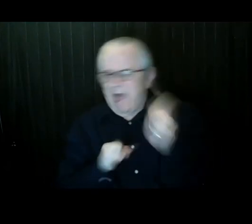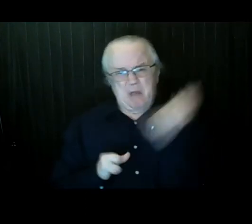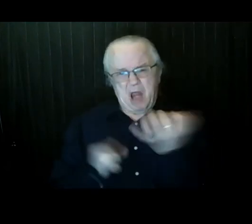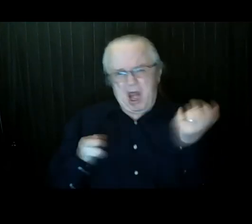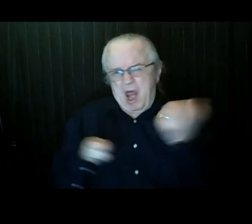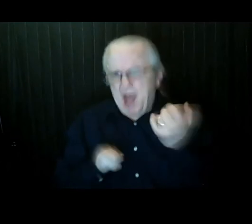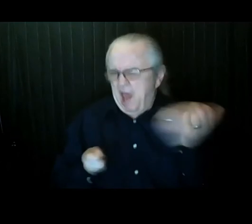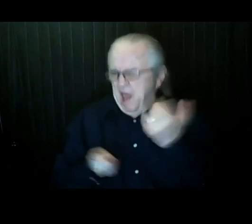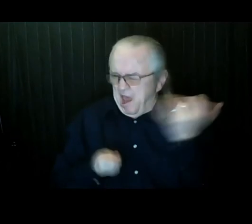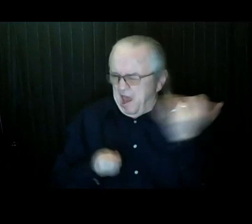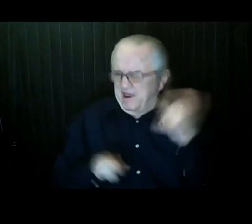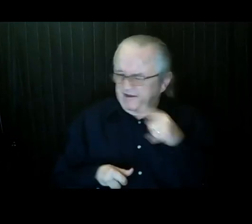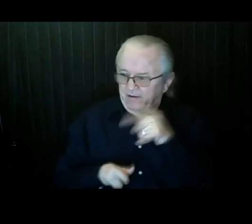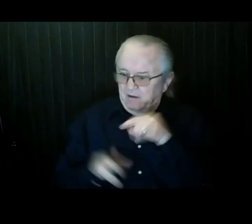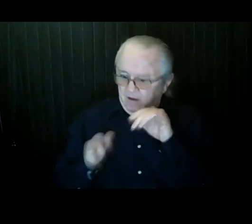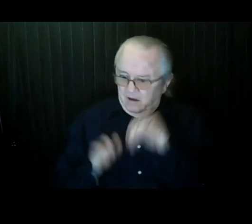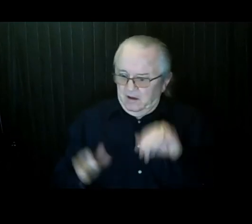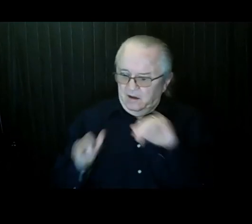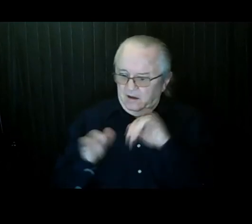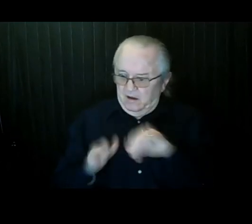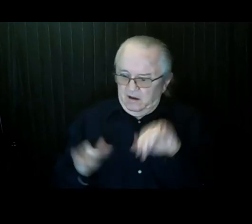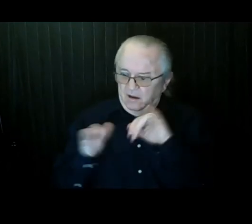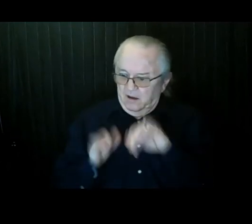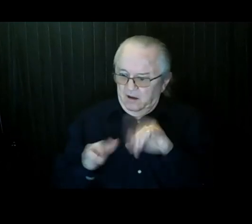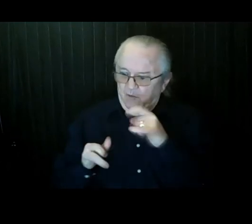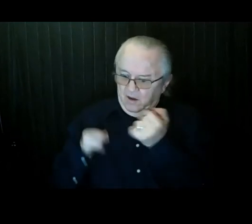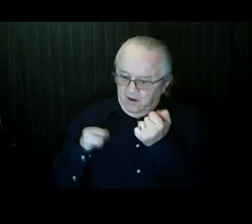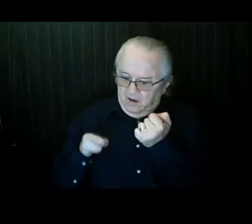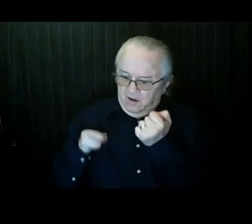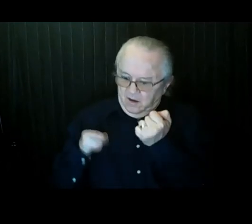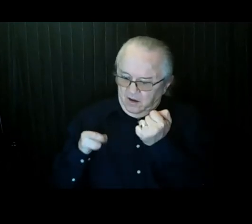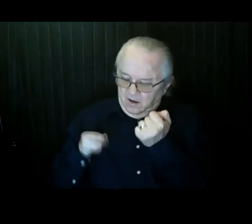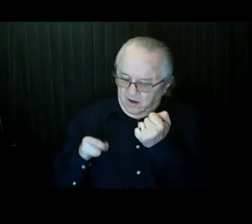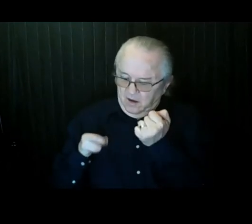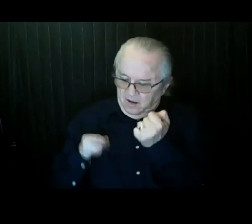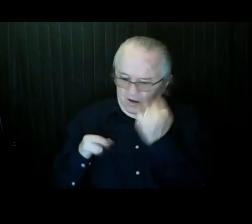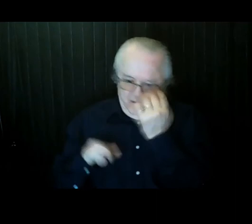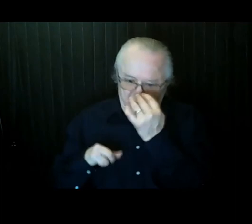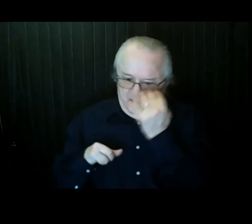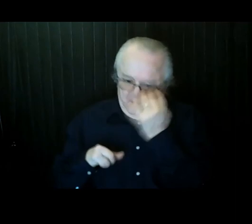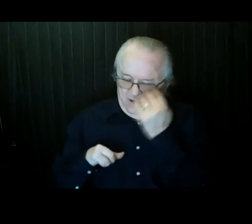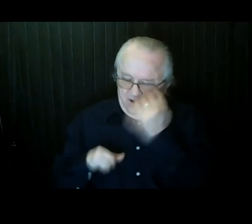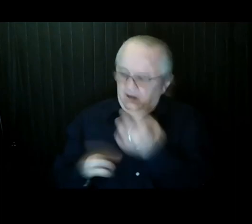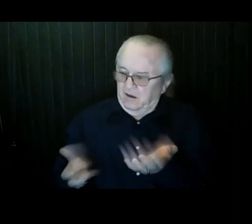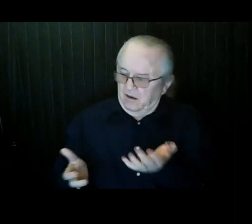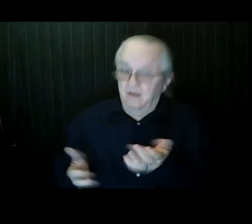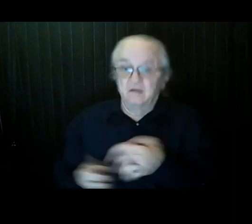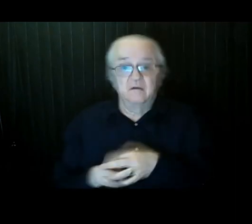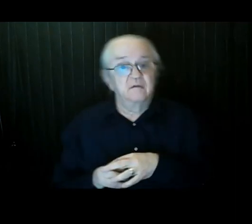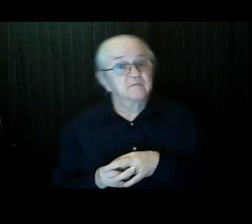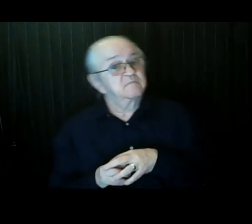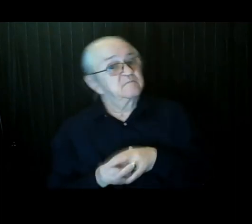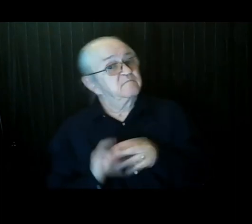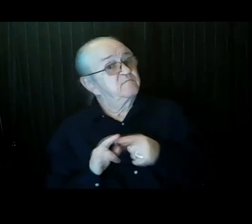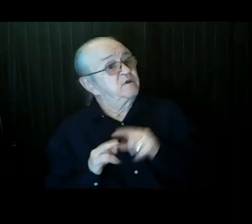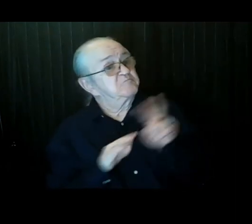melodies. And all you're doing is playing that same note, that one note over and over. How do you explain that? My uncle said, his friend looked up at the crowd and